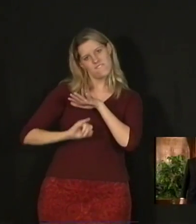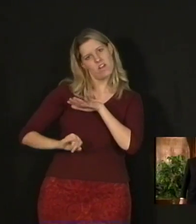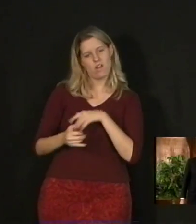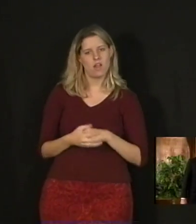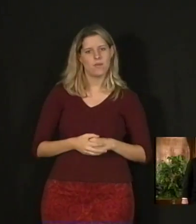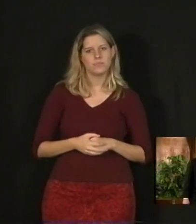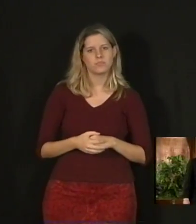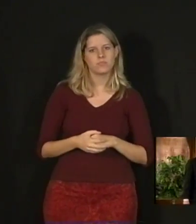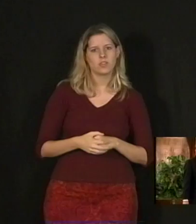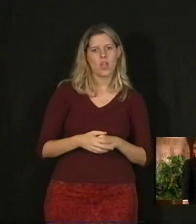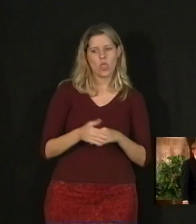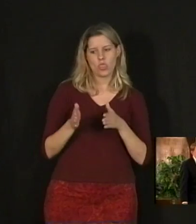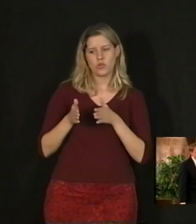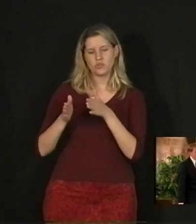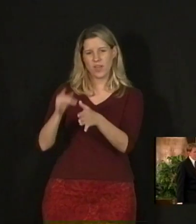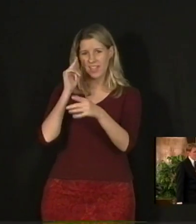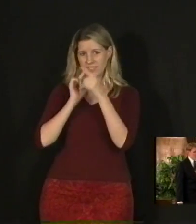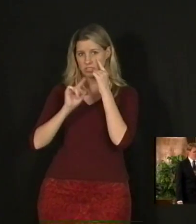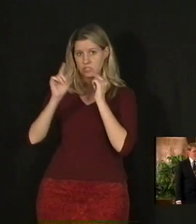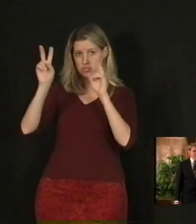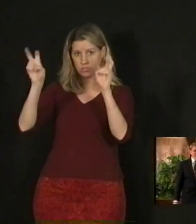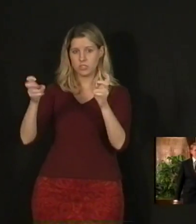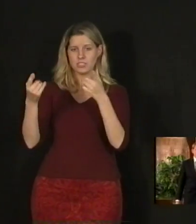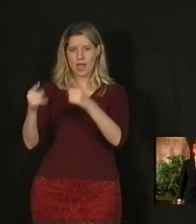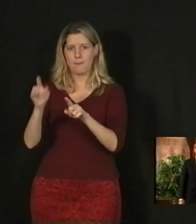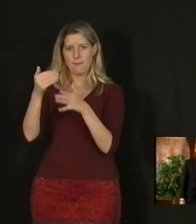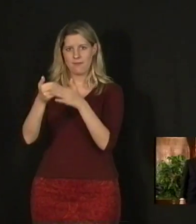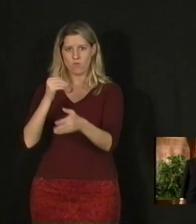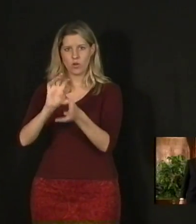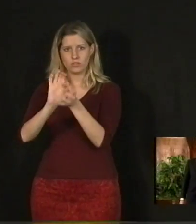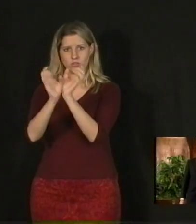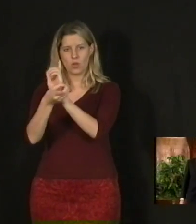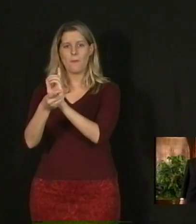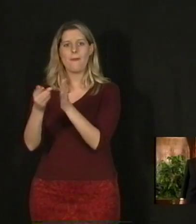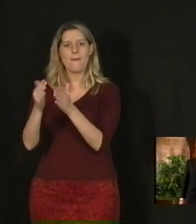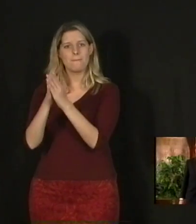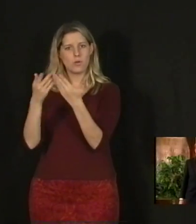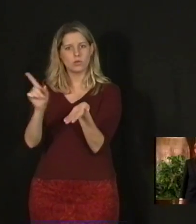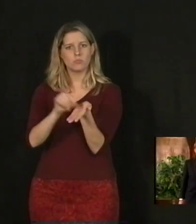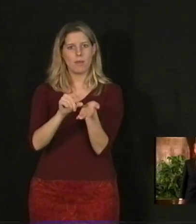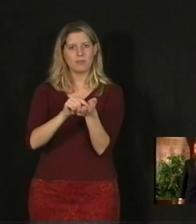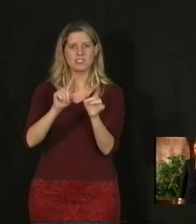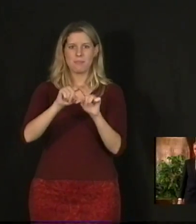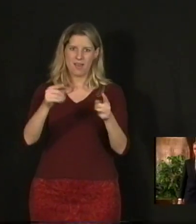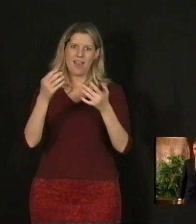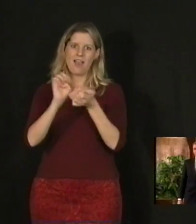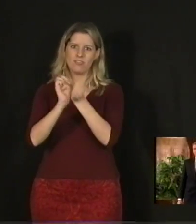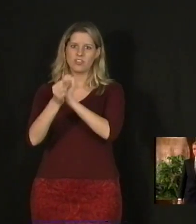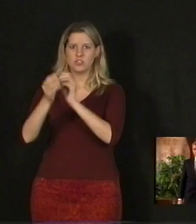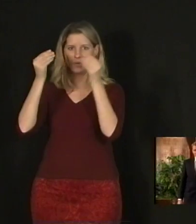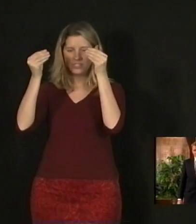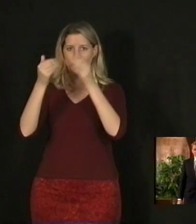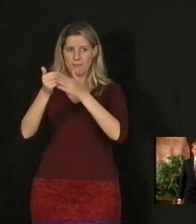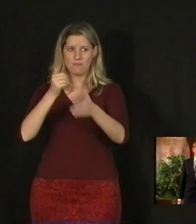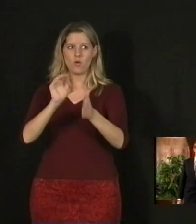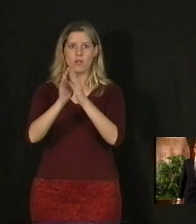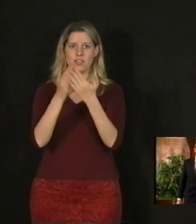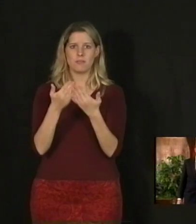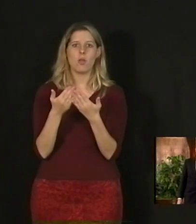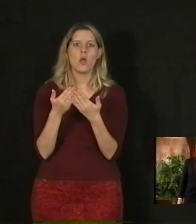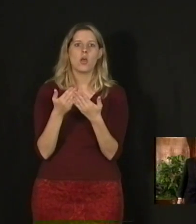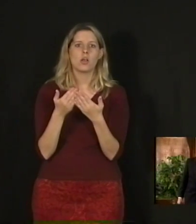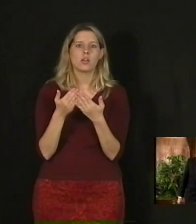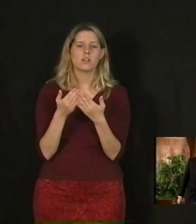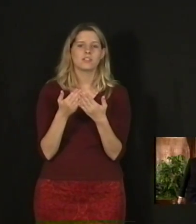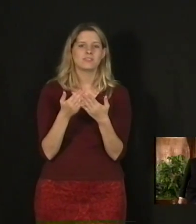The Trail of Tears took place before Darwin's book came out, but still evolution was very much taught before Darwin's book. Darwin just